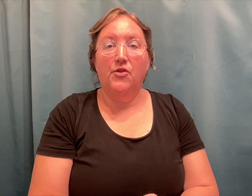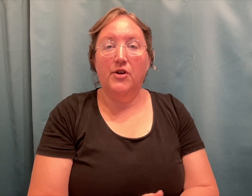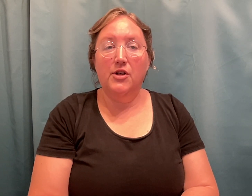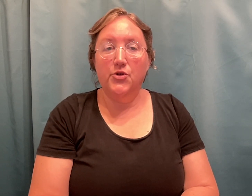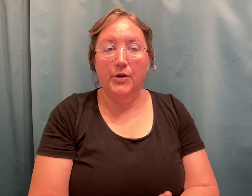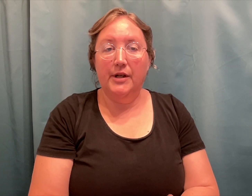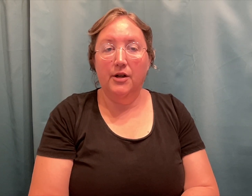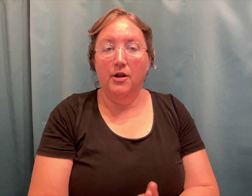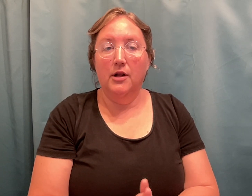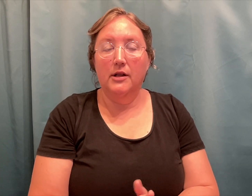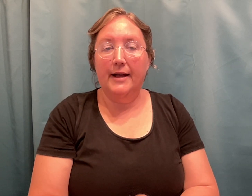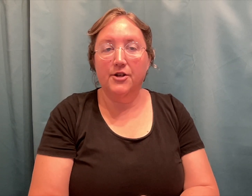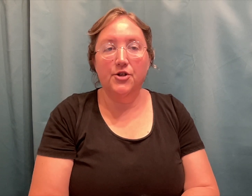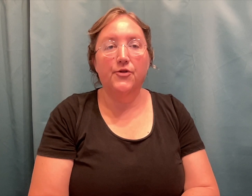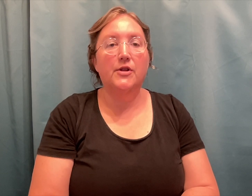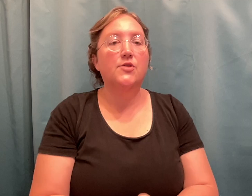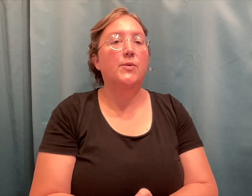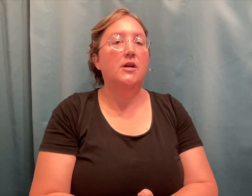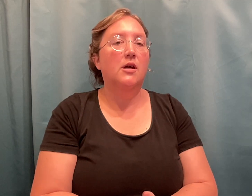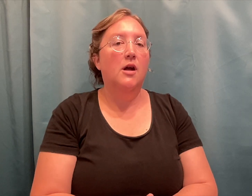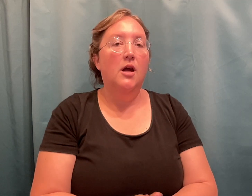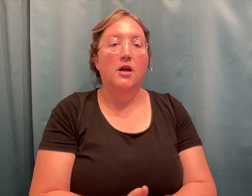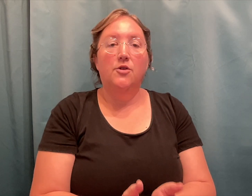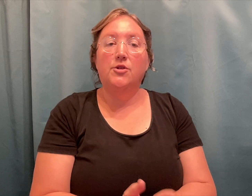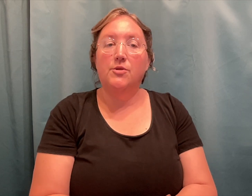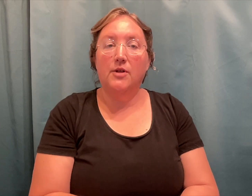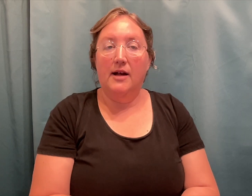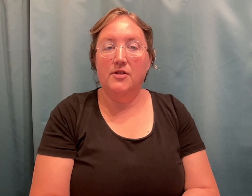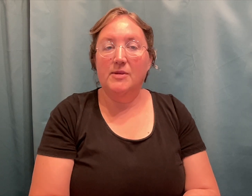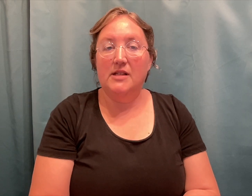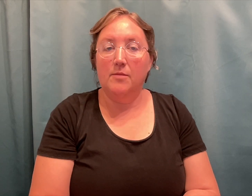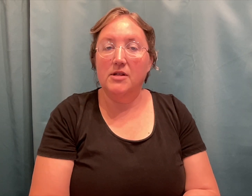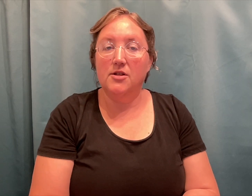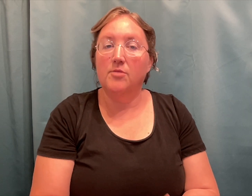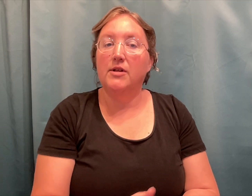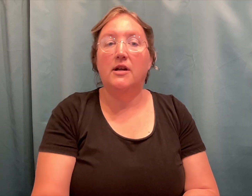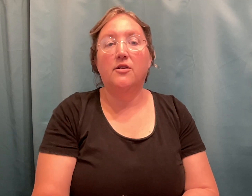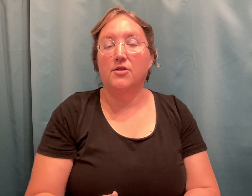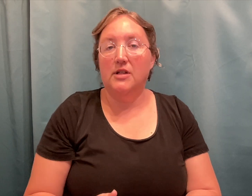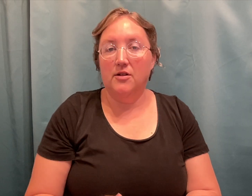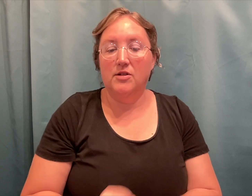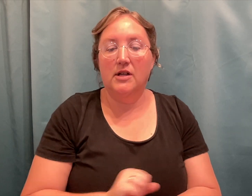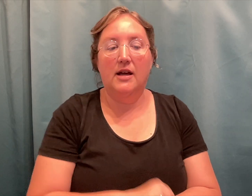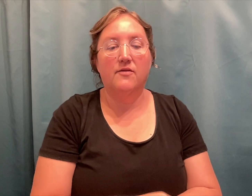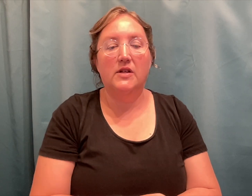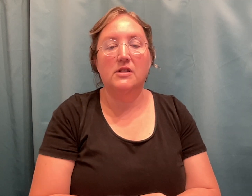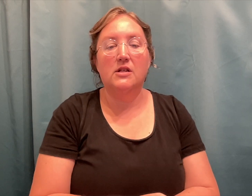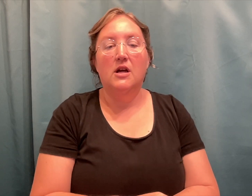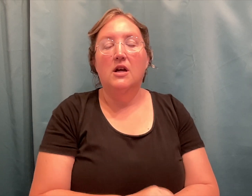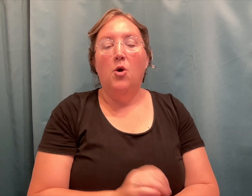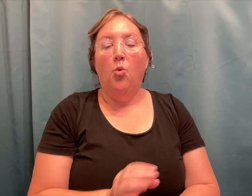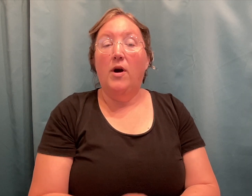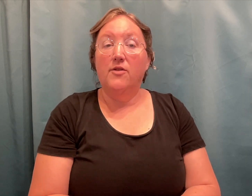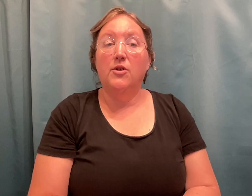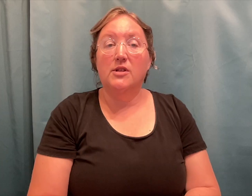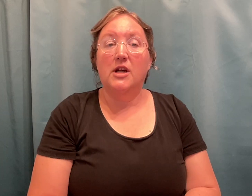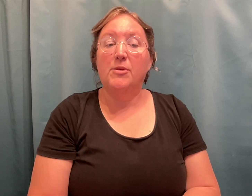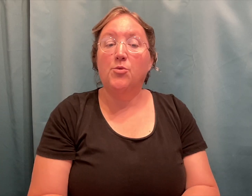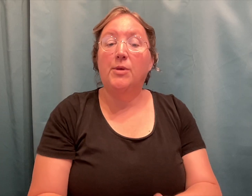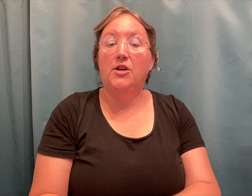very short little lecture for this week. You do still have some assignments to complete, and you'll see those in Canvas. One of your assignments will be